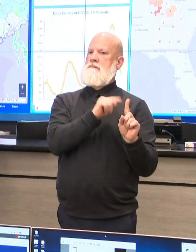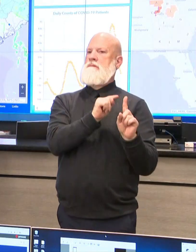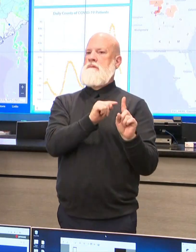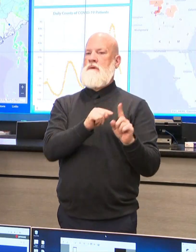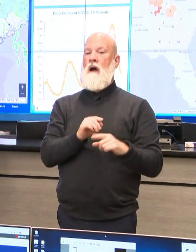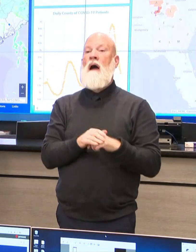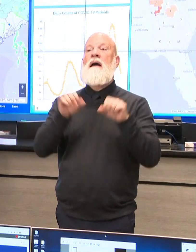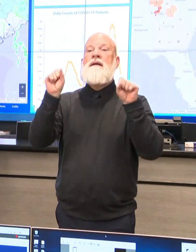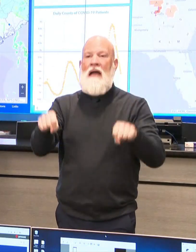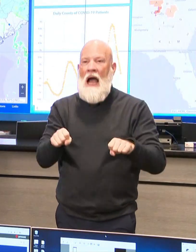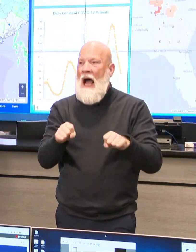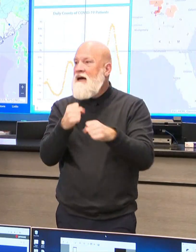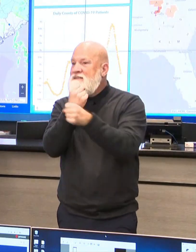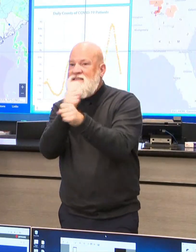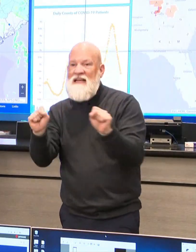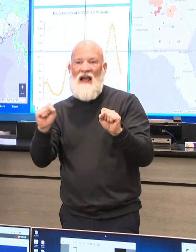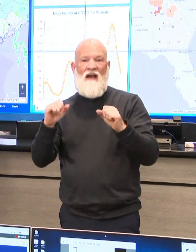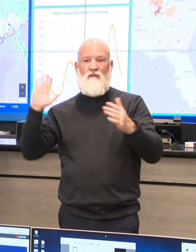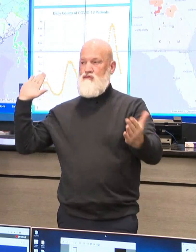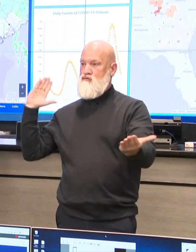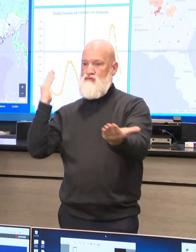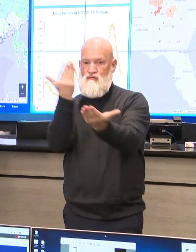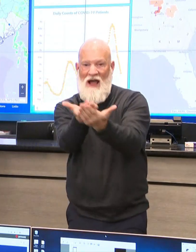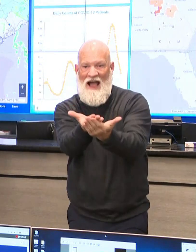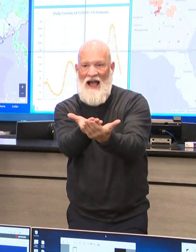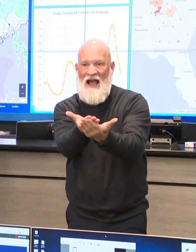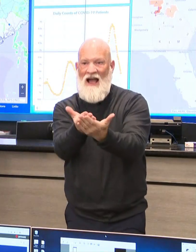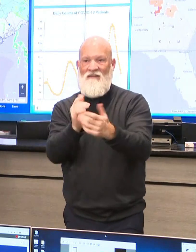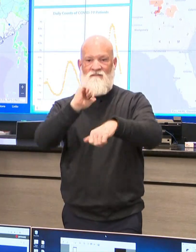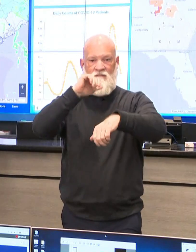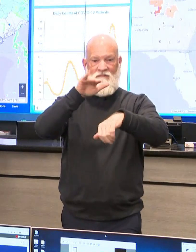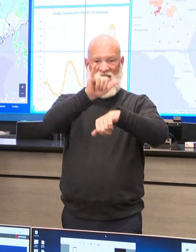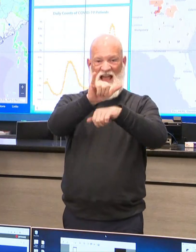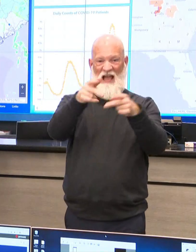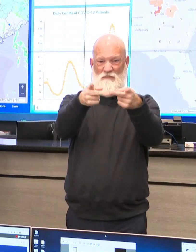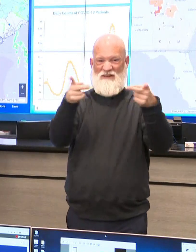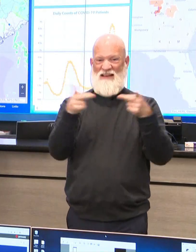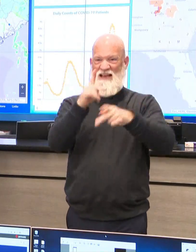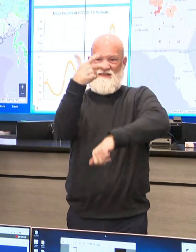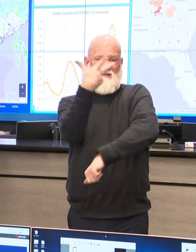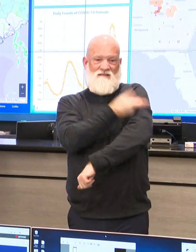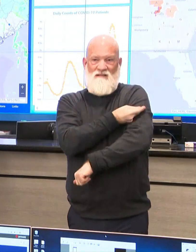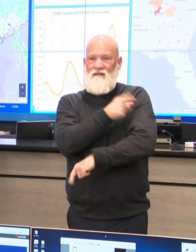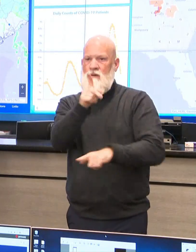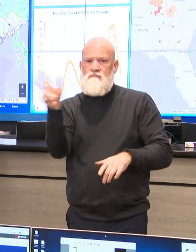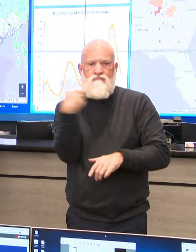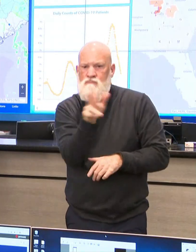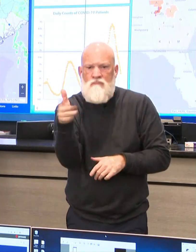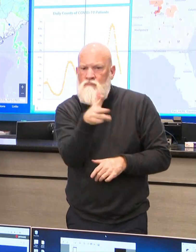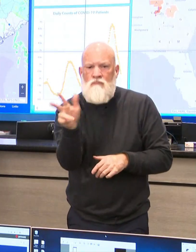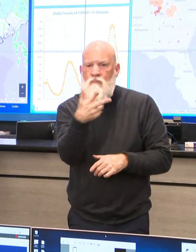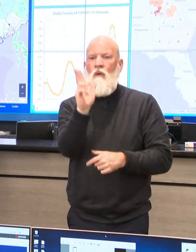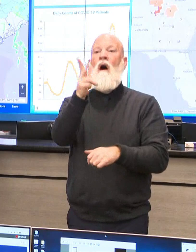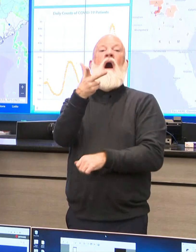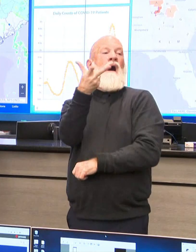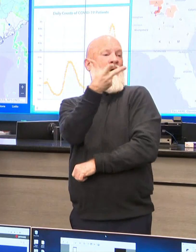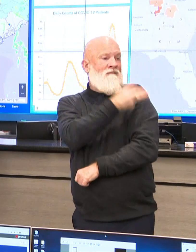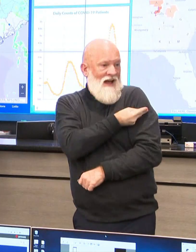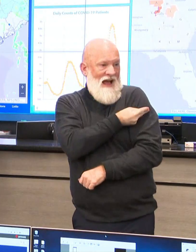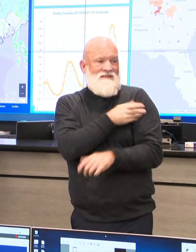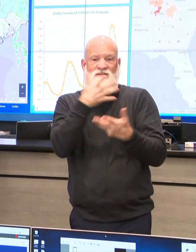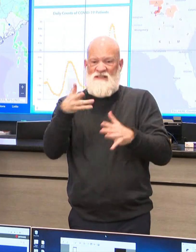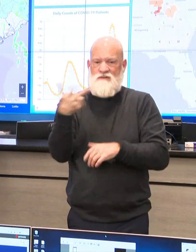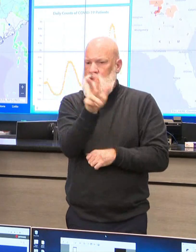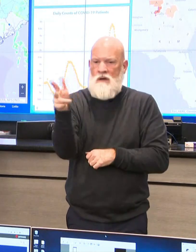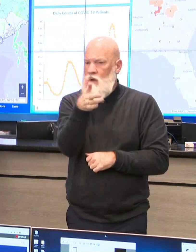the sites, making sure that we don't have any problems there. We've got our public health team with us, so obviously on a